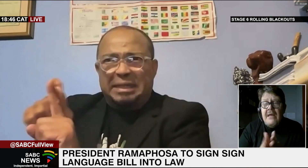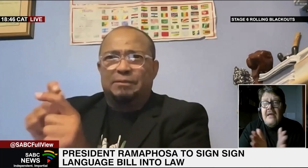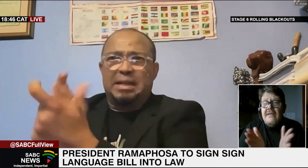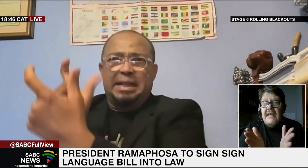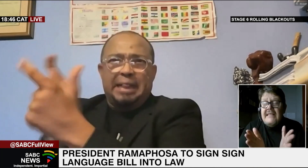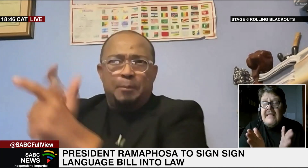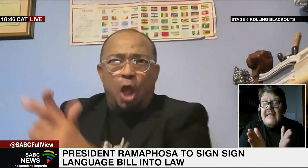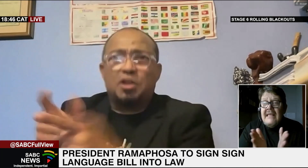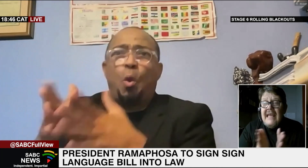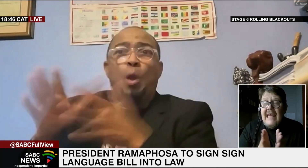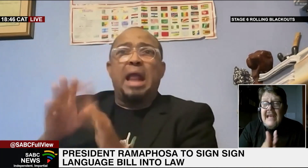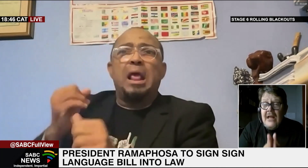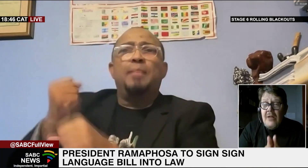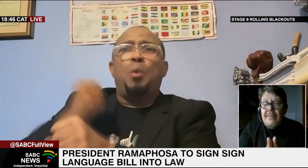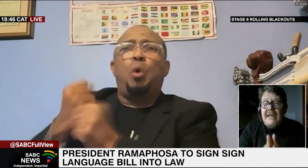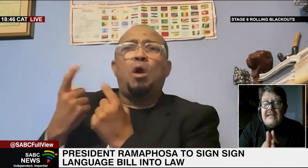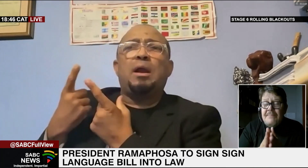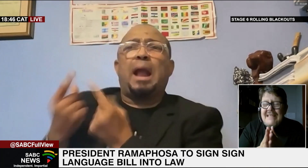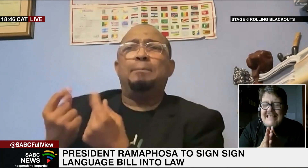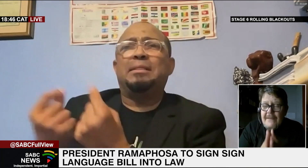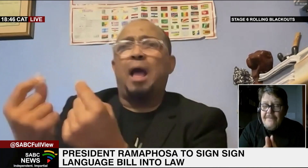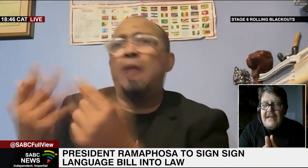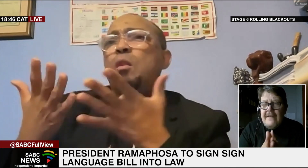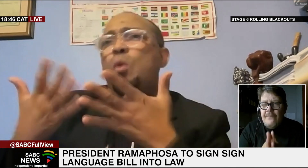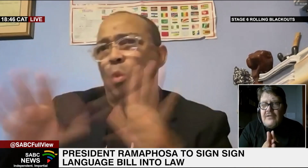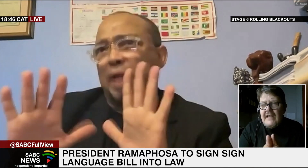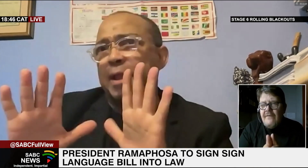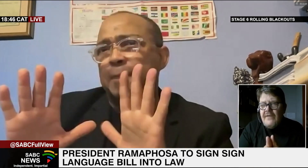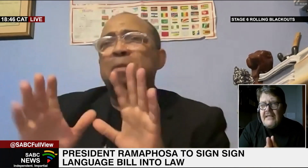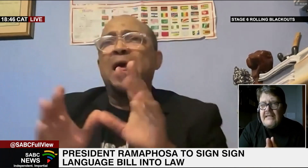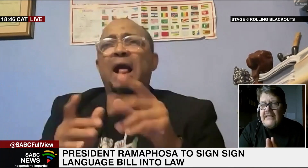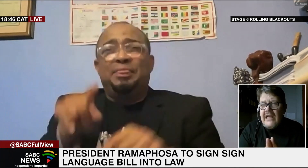PANSALB. There's a NLB